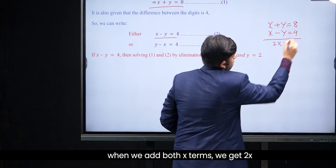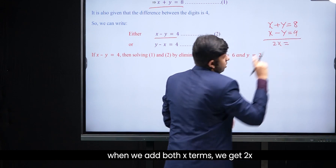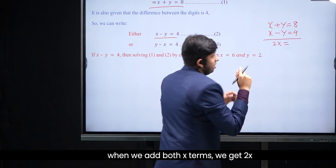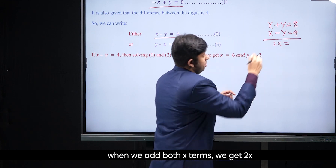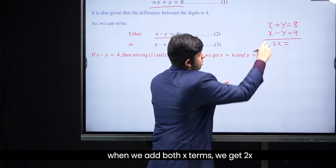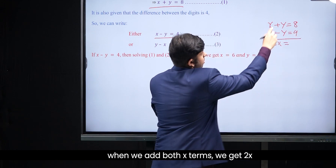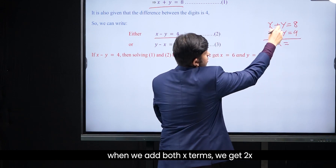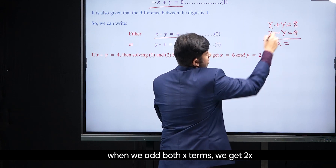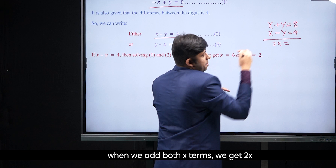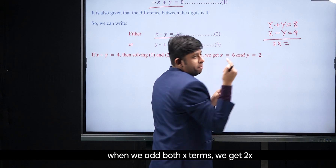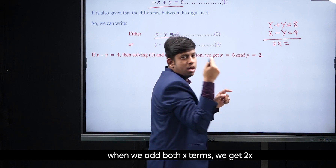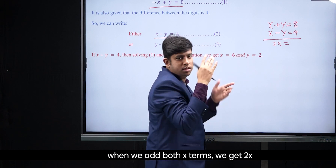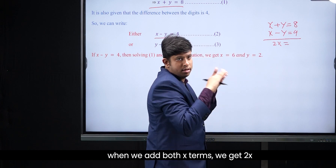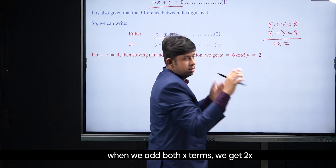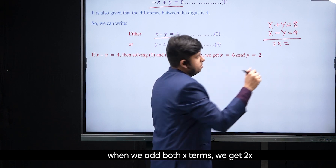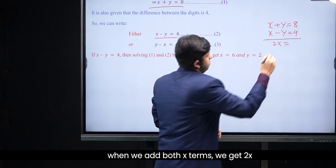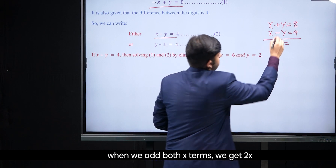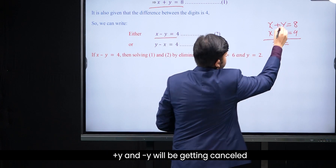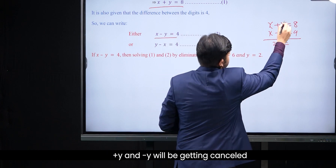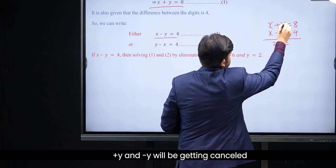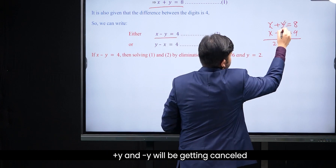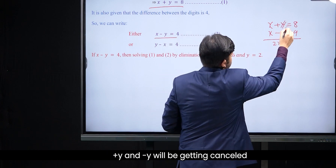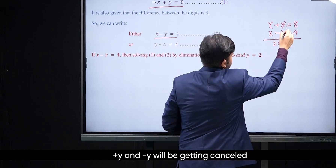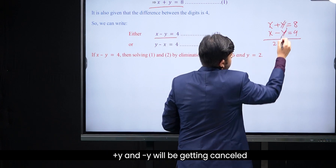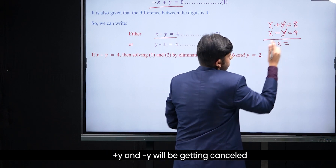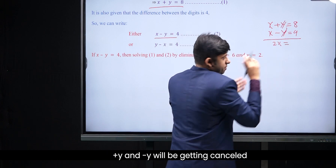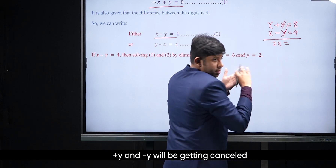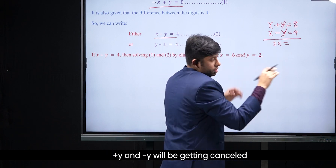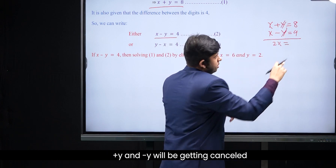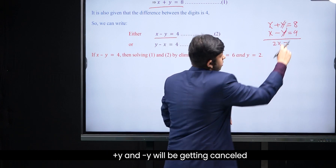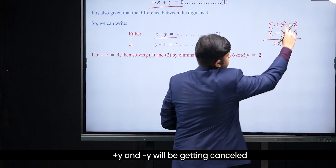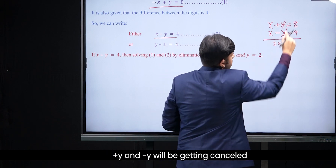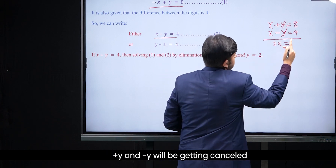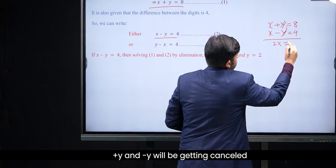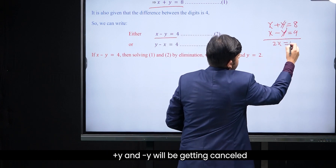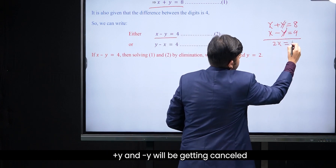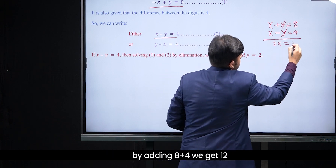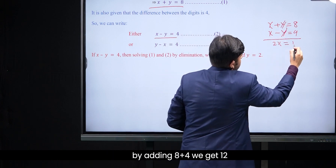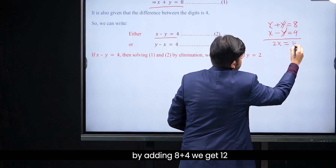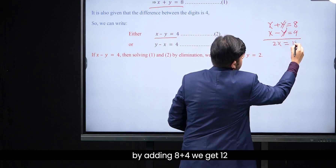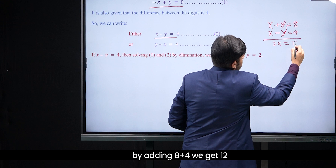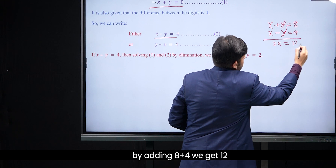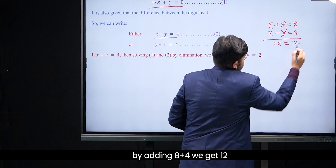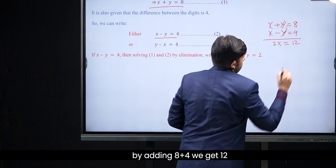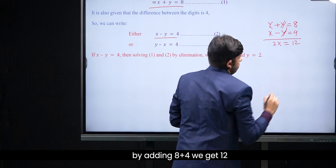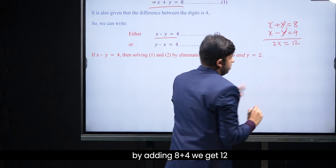When we add both x terms, we get 2x, plus y and minus y will be getting cancelled. By adding 8 plus 4, we get